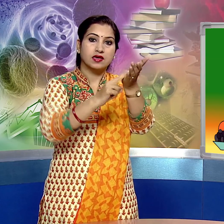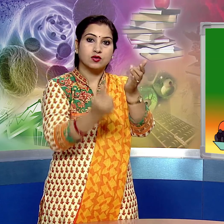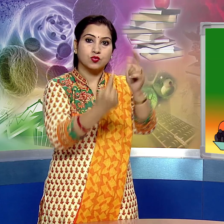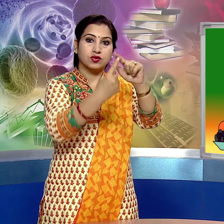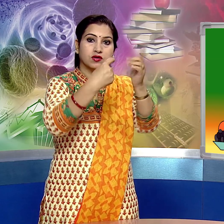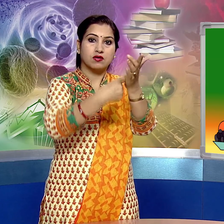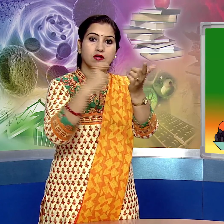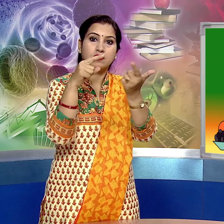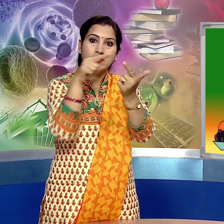Nutrients.